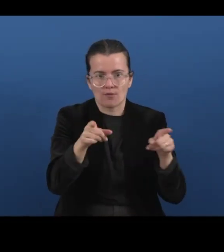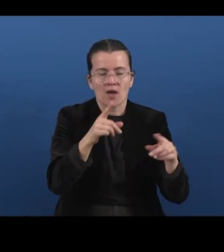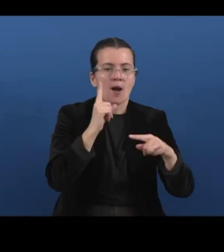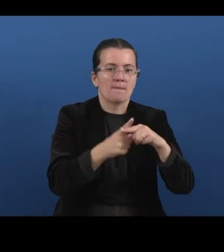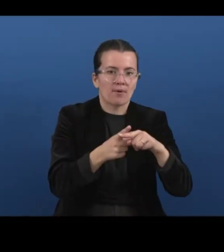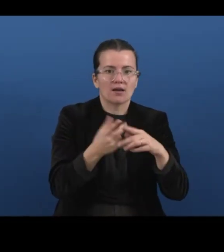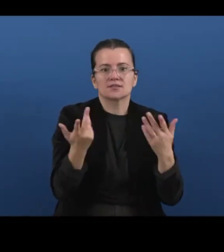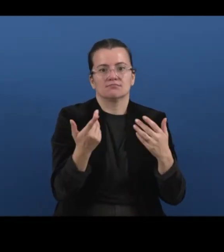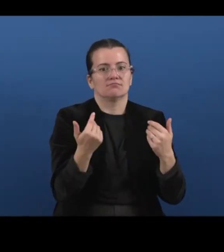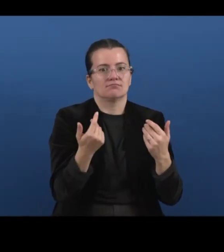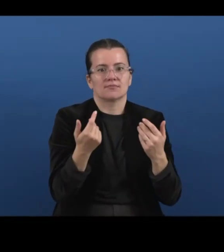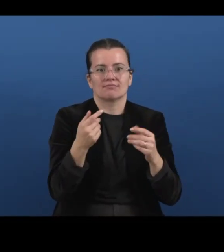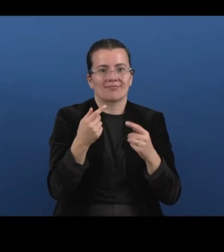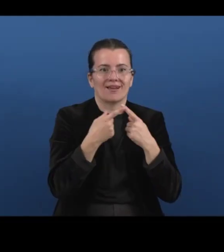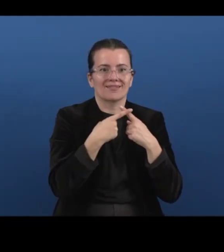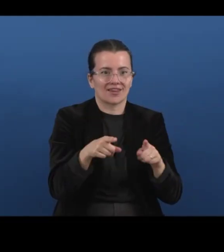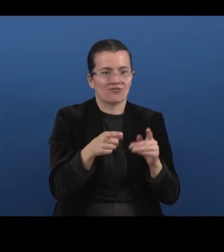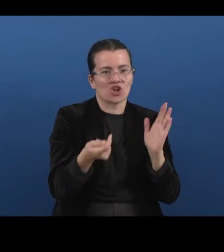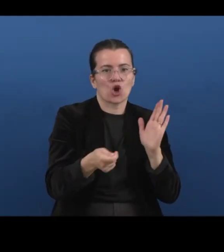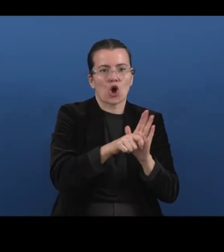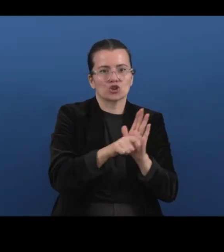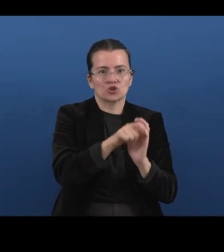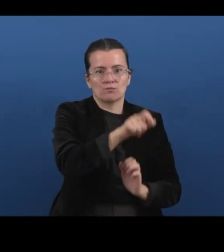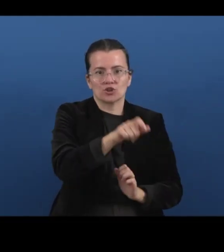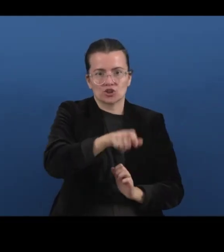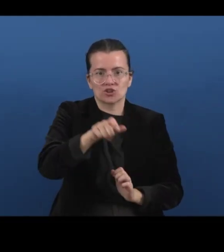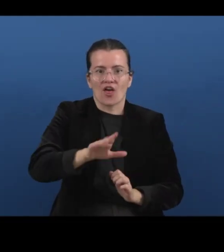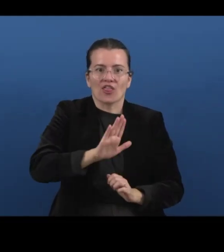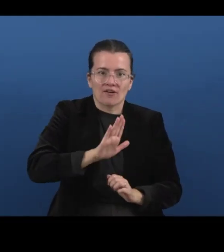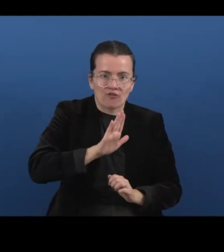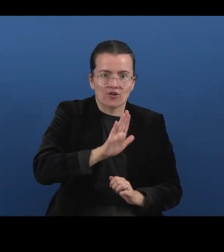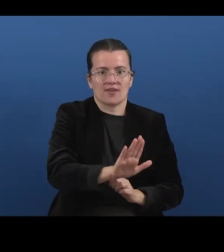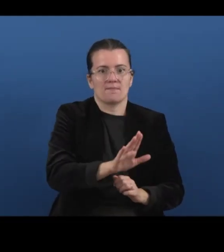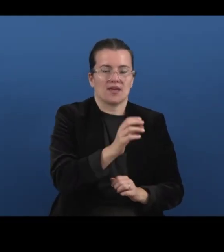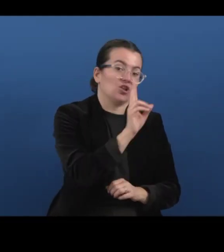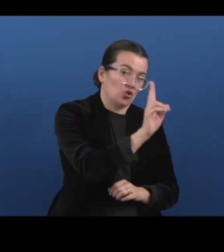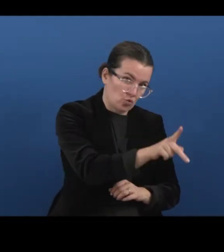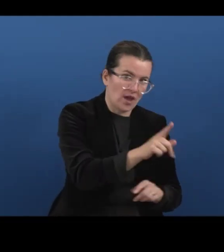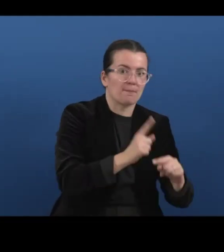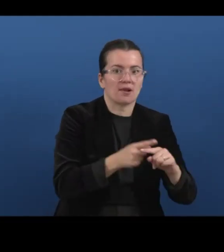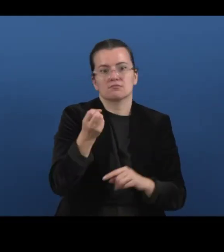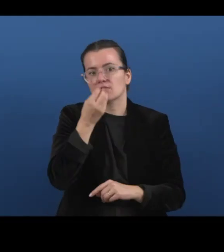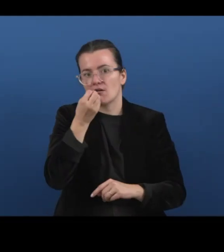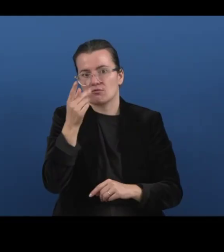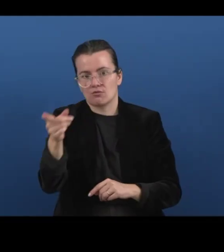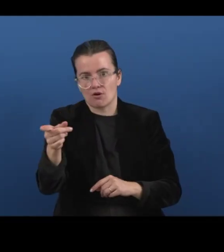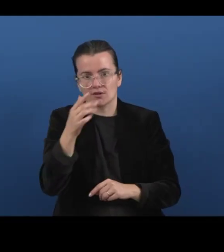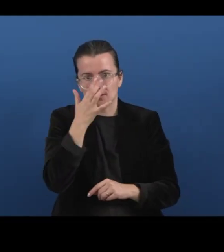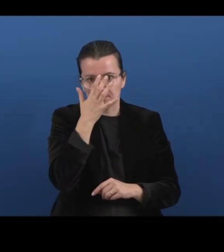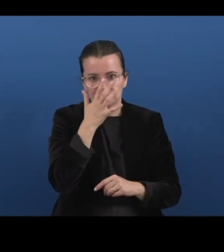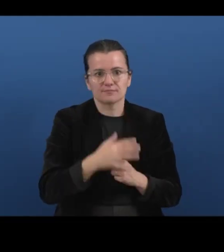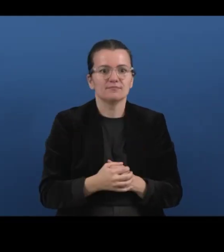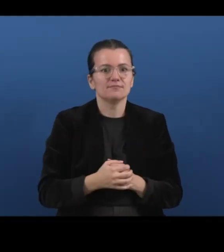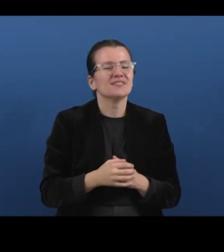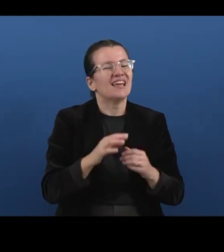Kong. So hopefully we'll be able to provide broader support as part of that. And it's very much around helping people plan